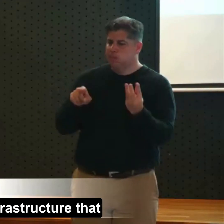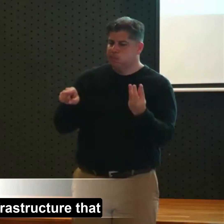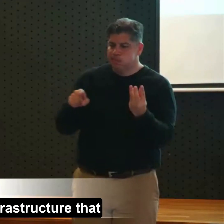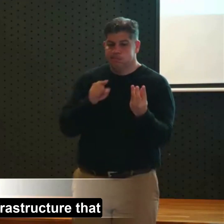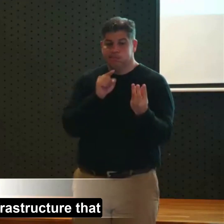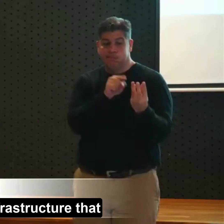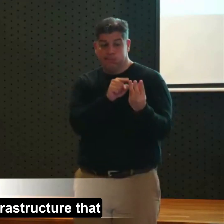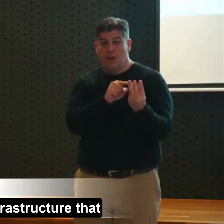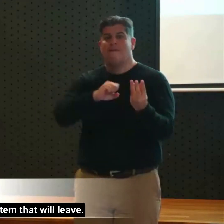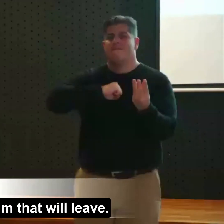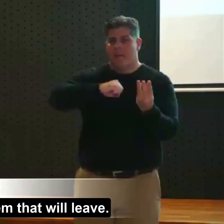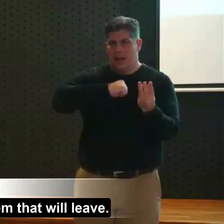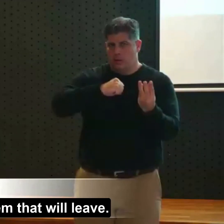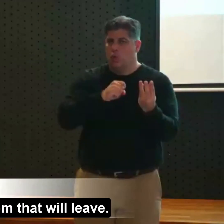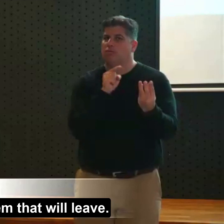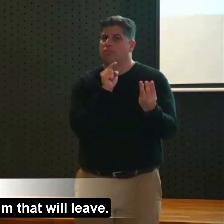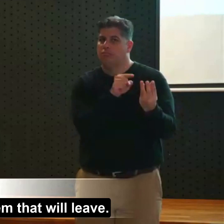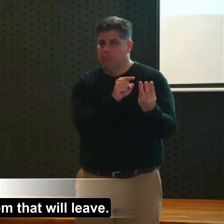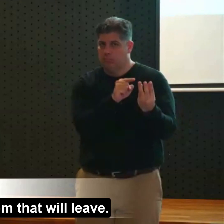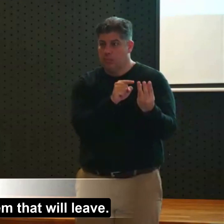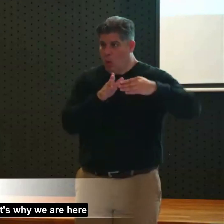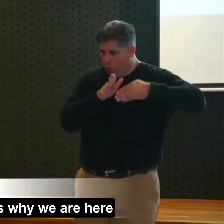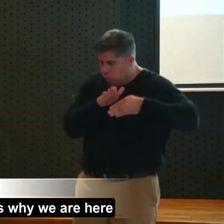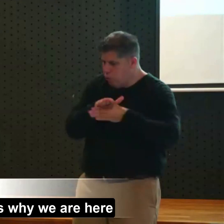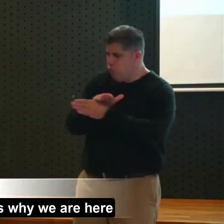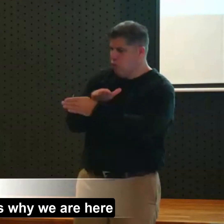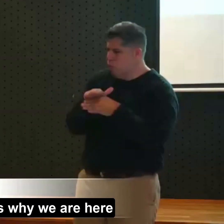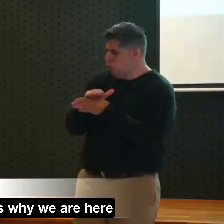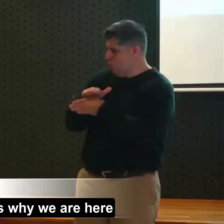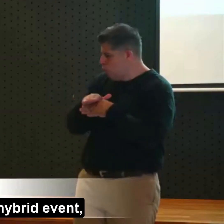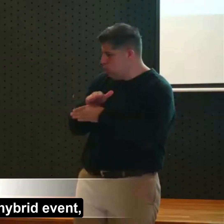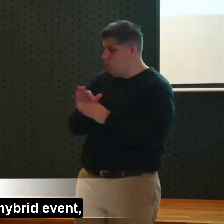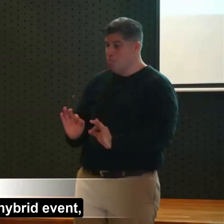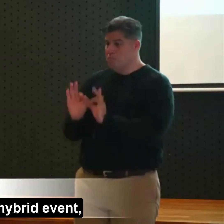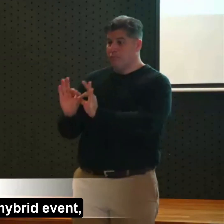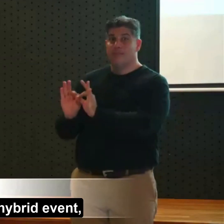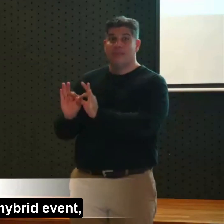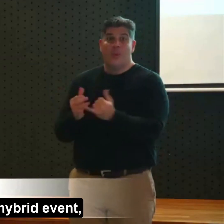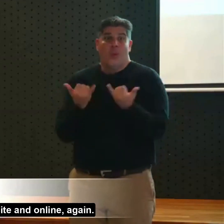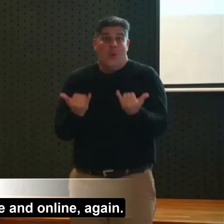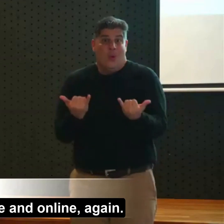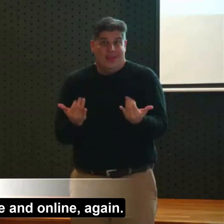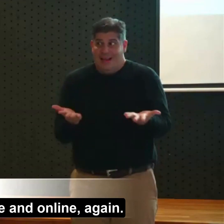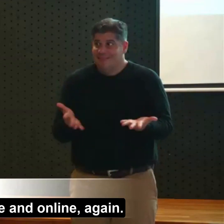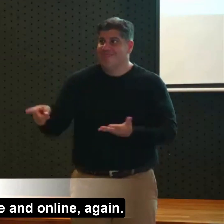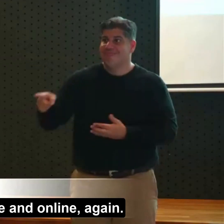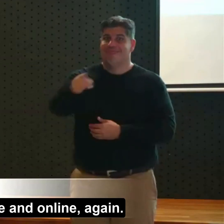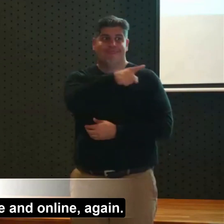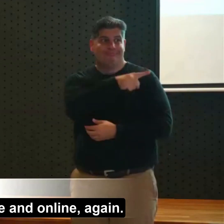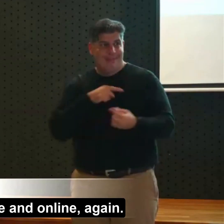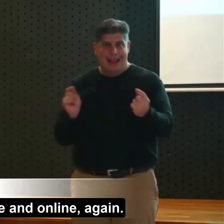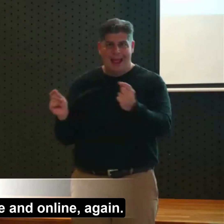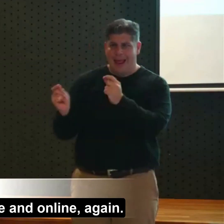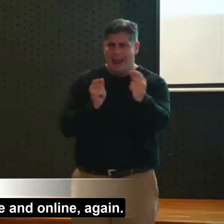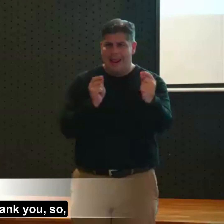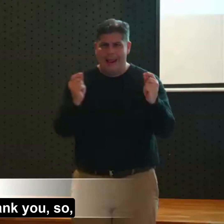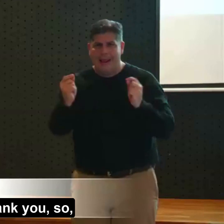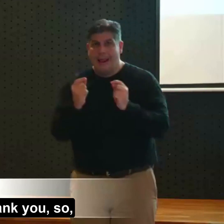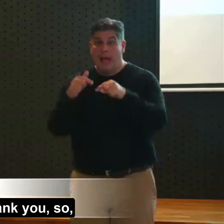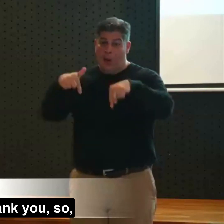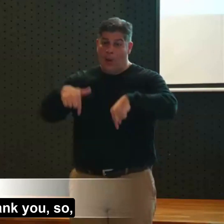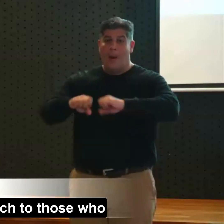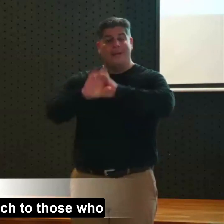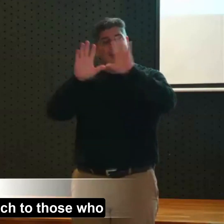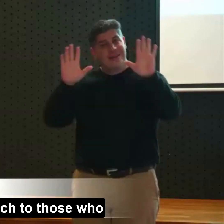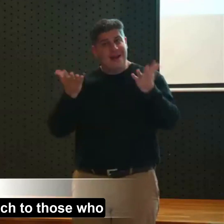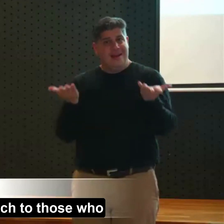built infrastructure, the ecosystem that we live. And that's why we are here in a hybrid event, both on site and online. Again,